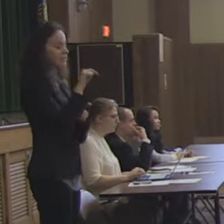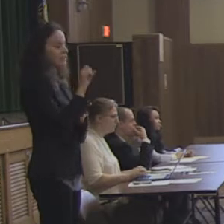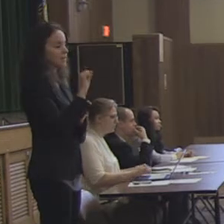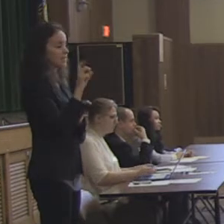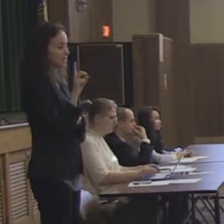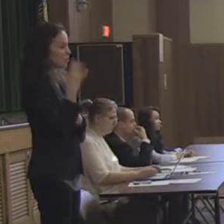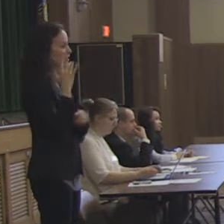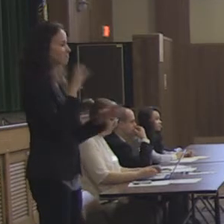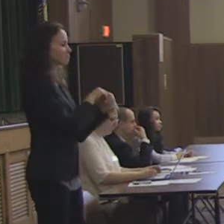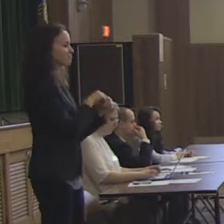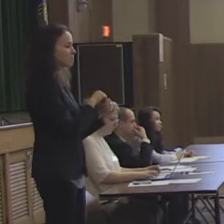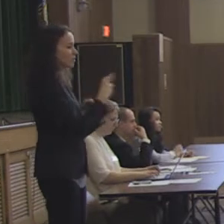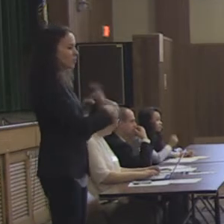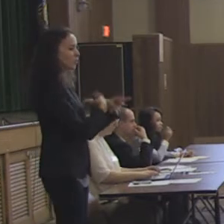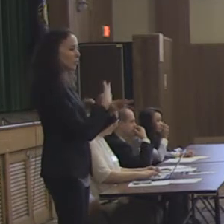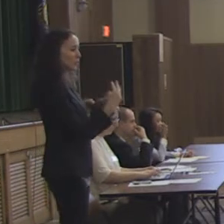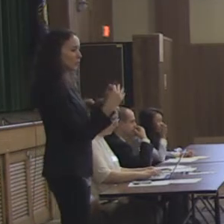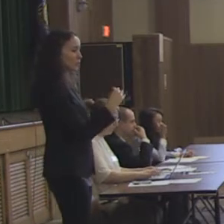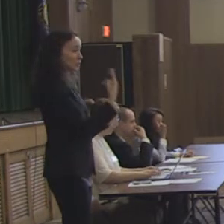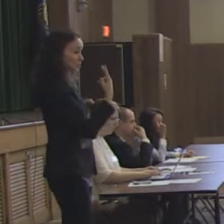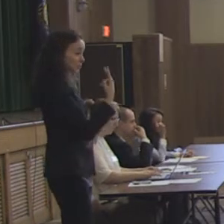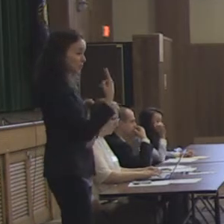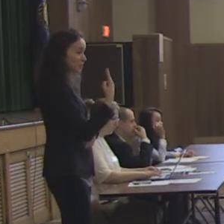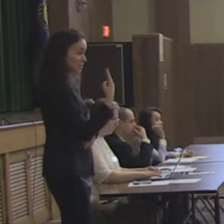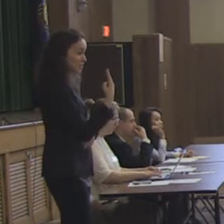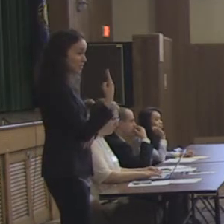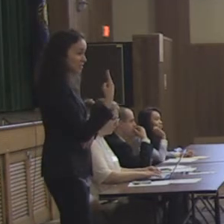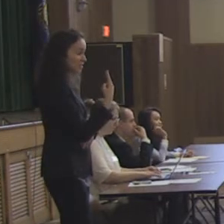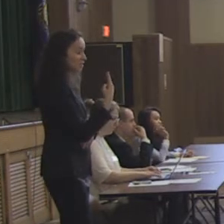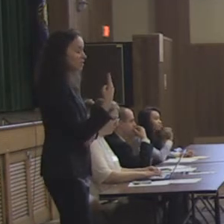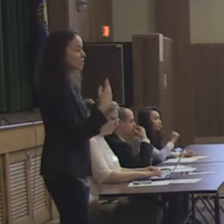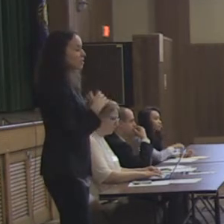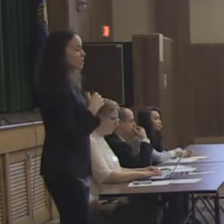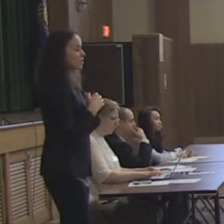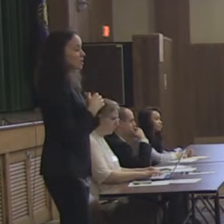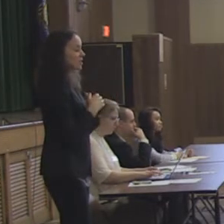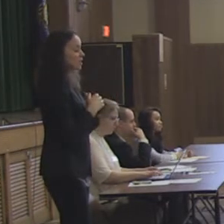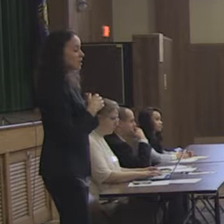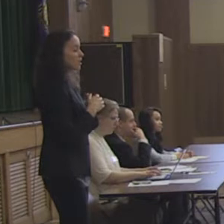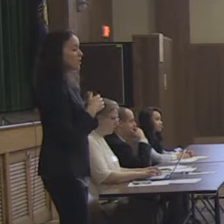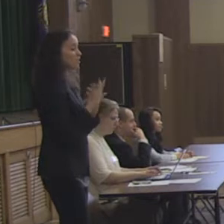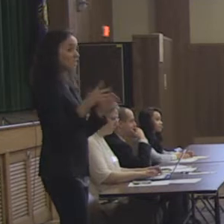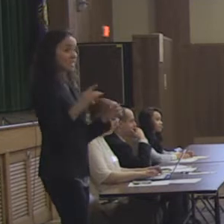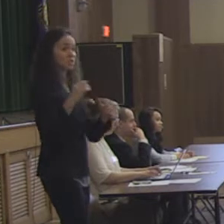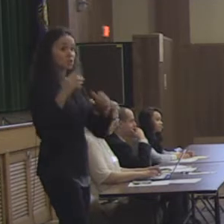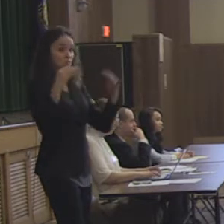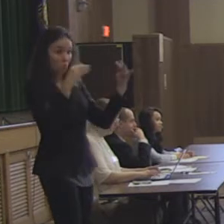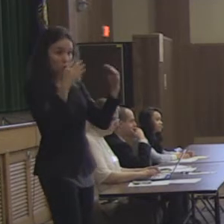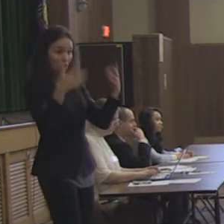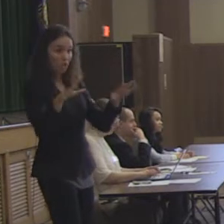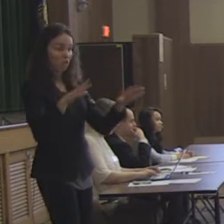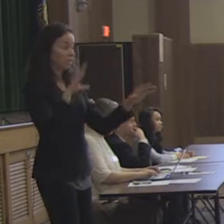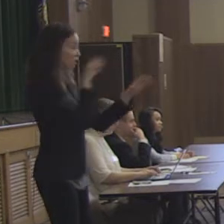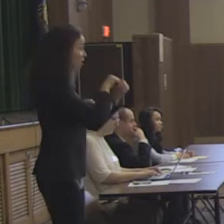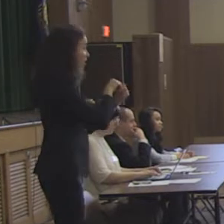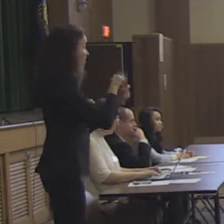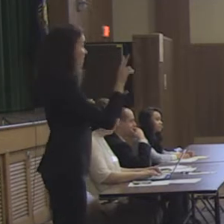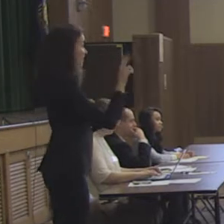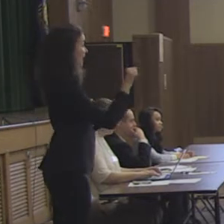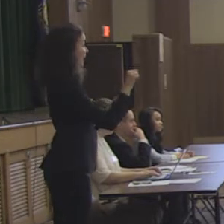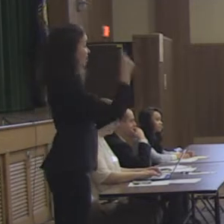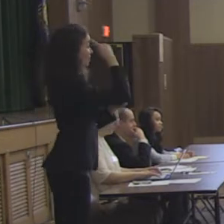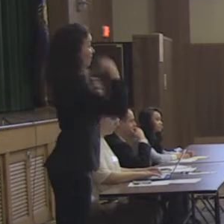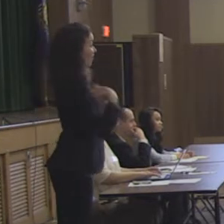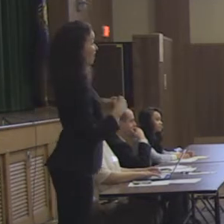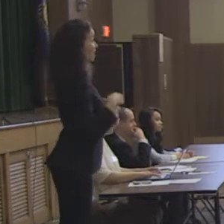II. And in the end, there's trouble even accessing VA mental health for